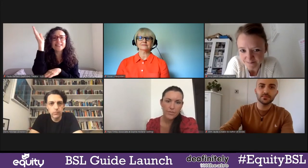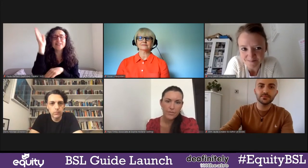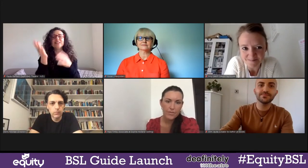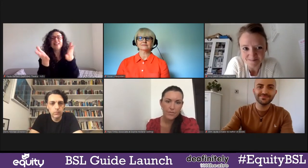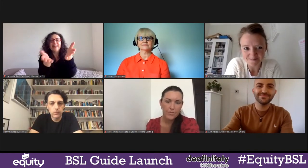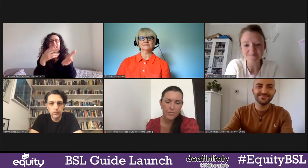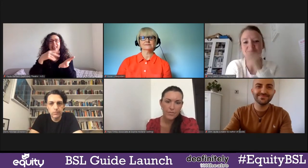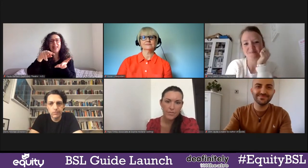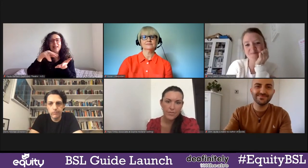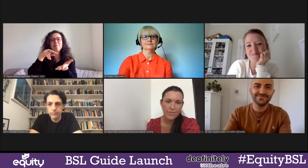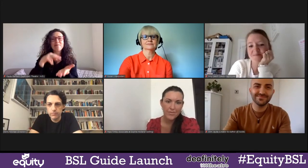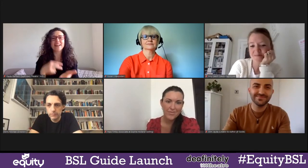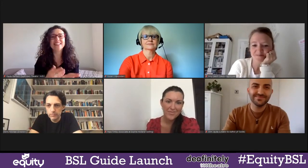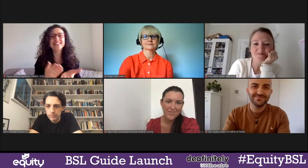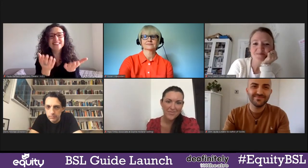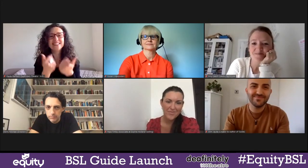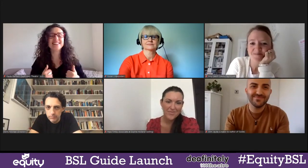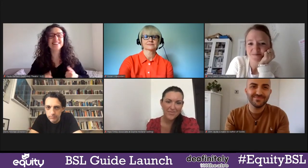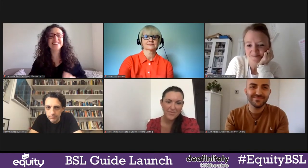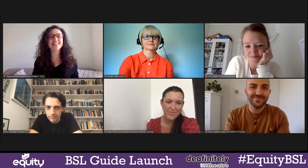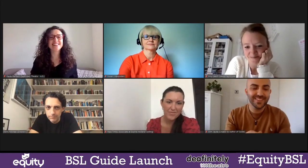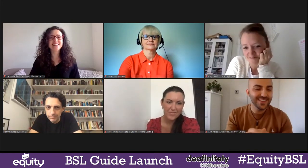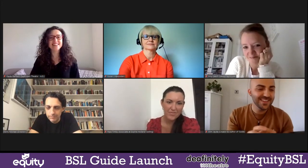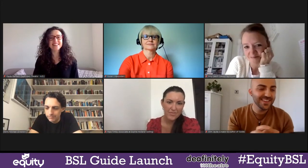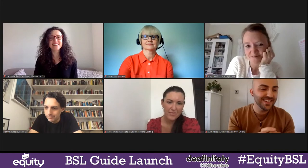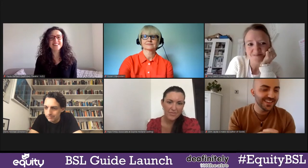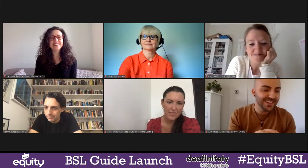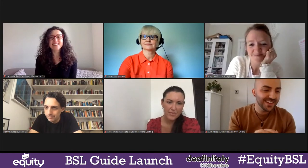have a statement. Oh, he's just popped up to read on Erica's